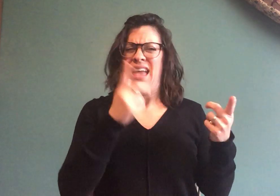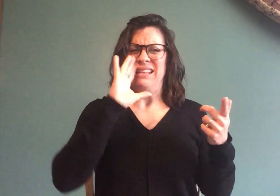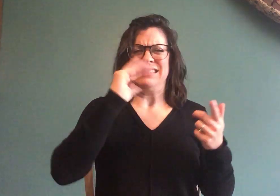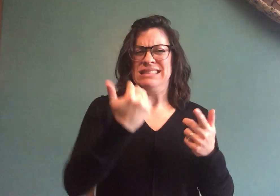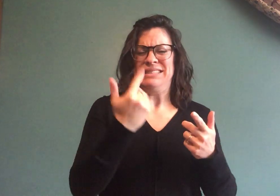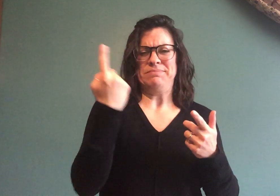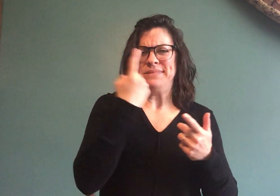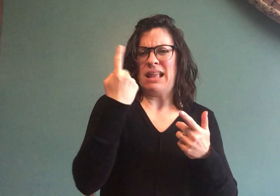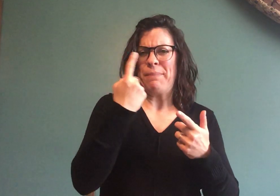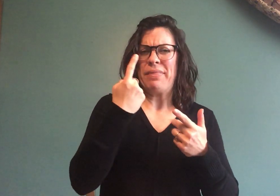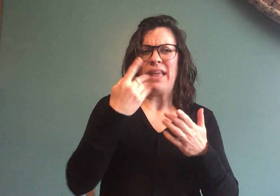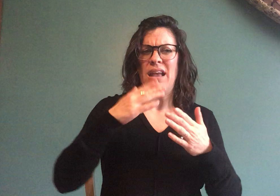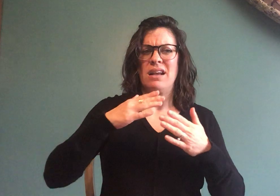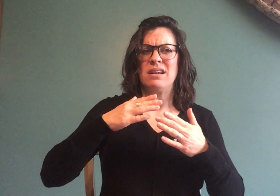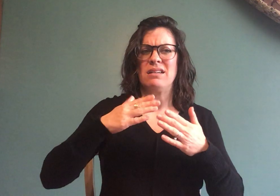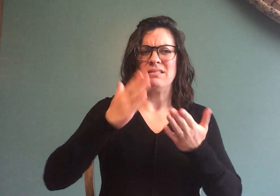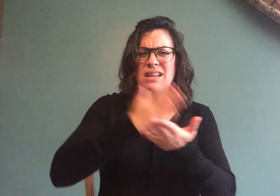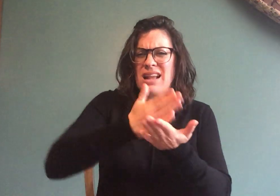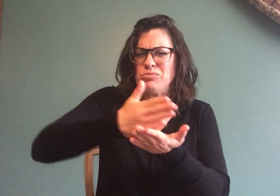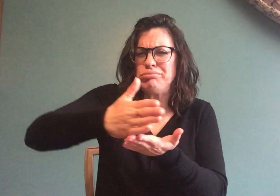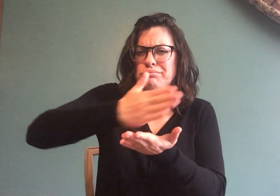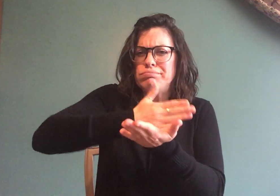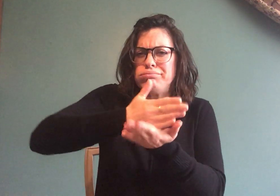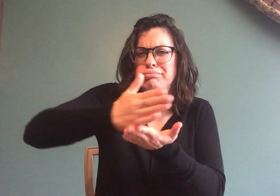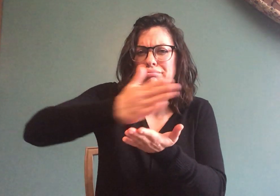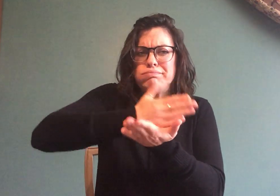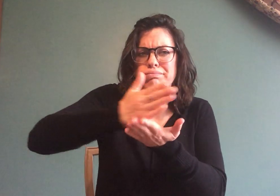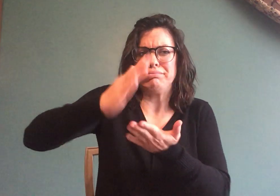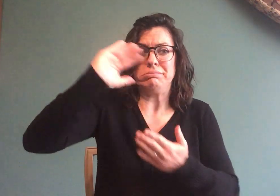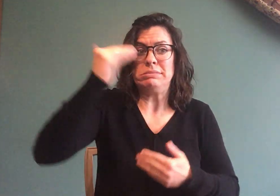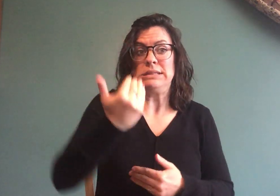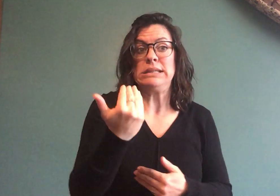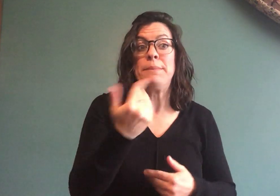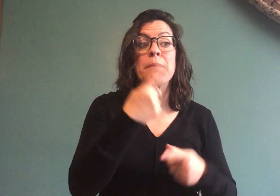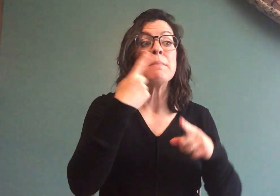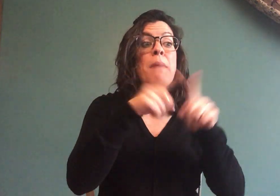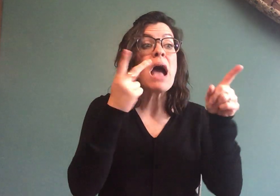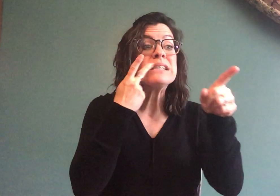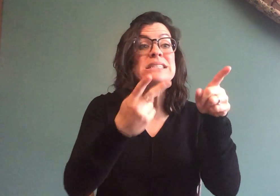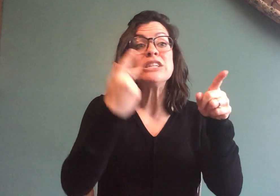all these these green lines here? This is what's called